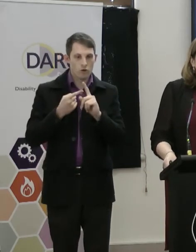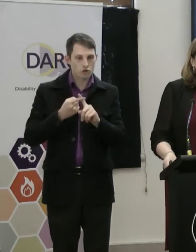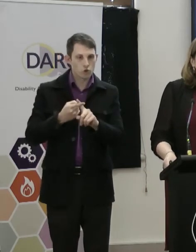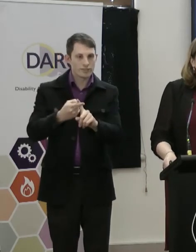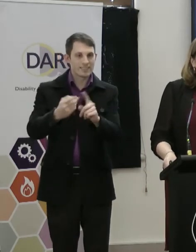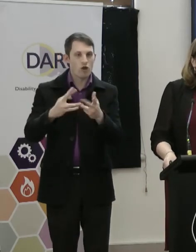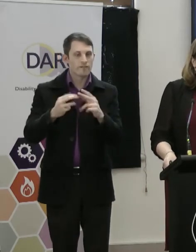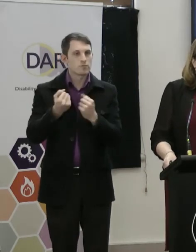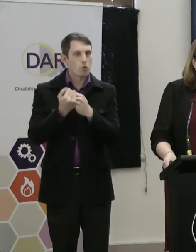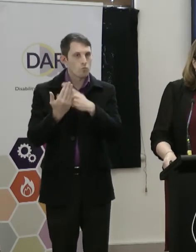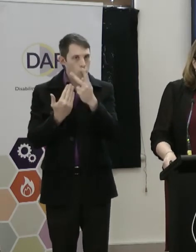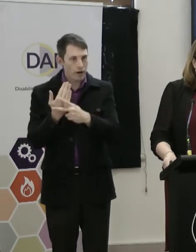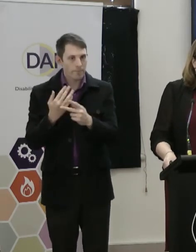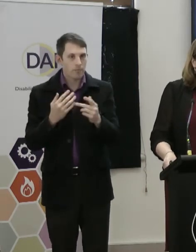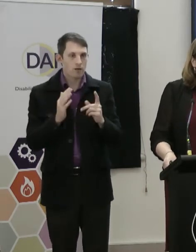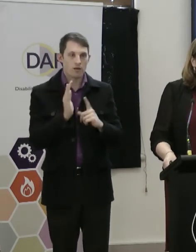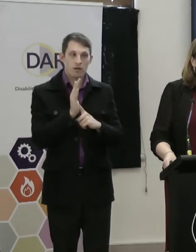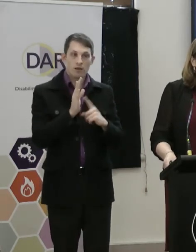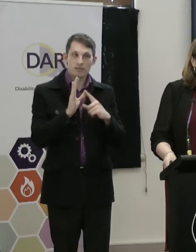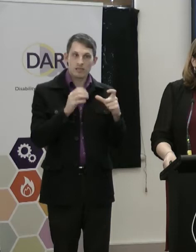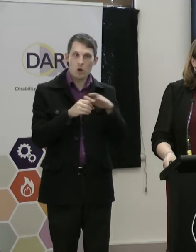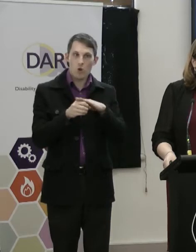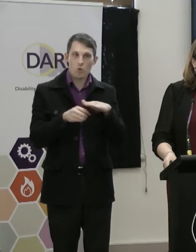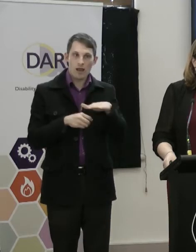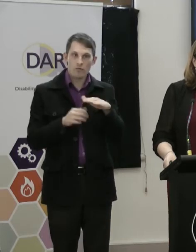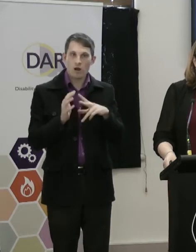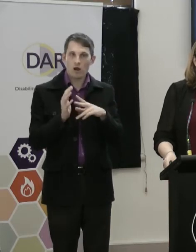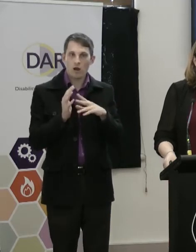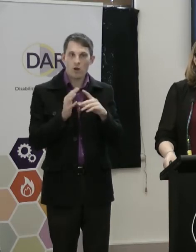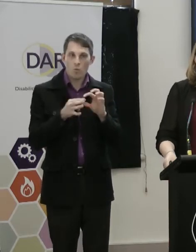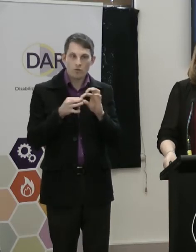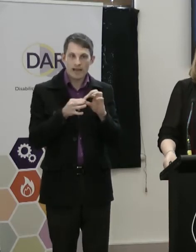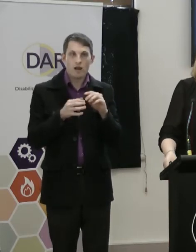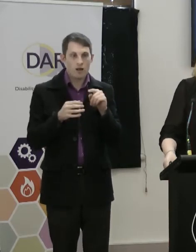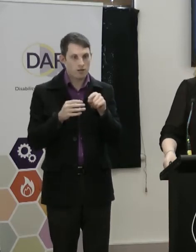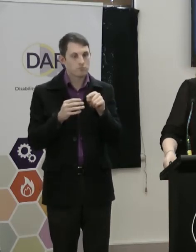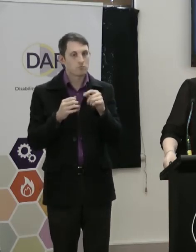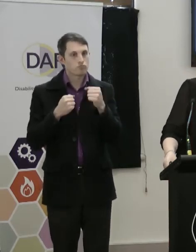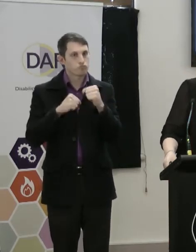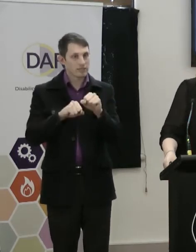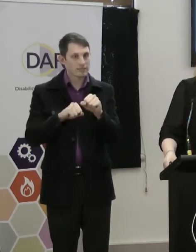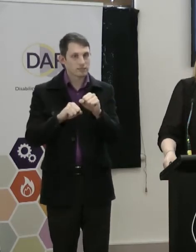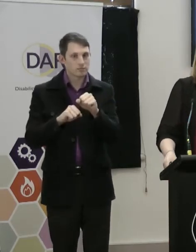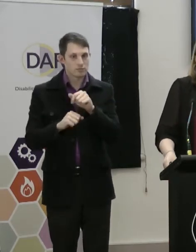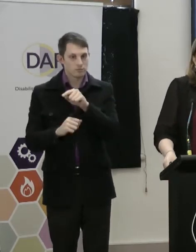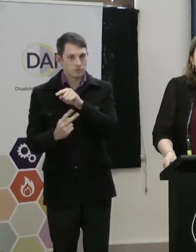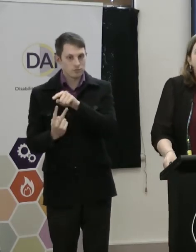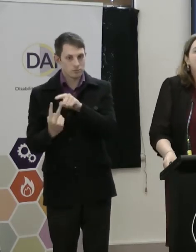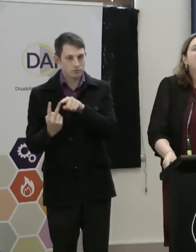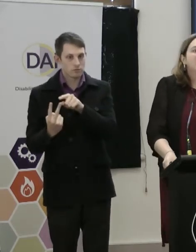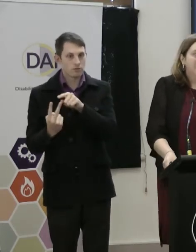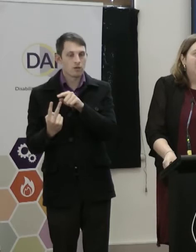The local area coordinators are also covered by the NDIS Code of Conduct, so there are a few that are outside of direct service